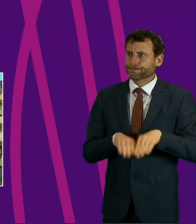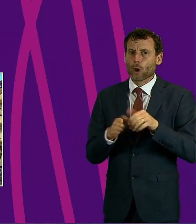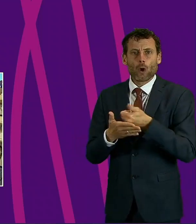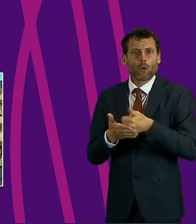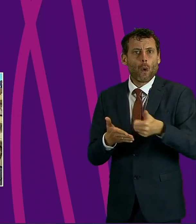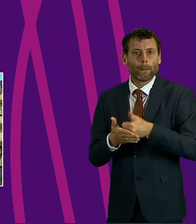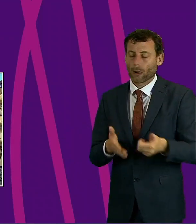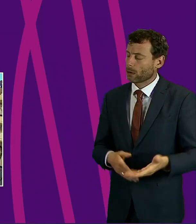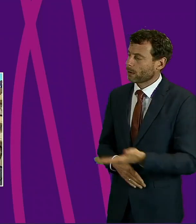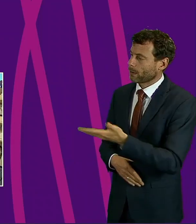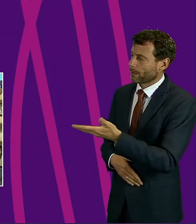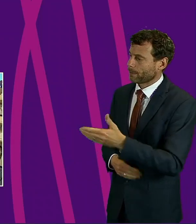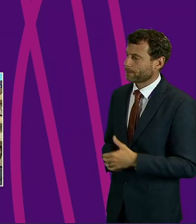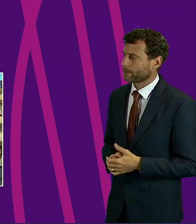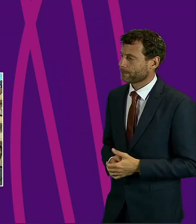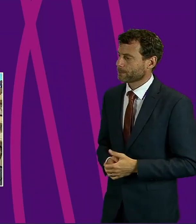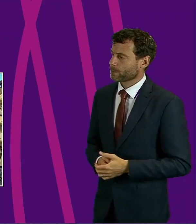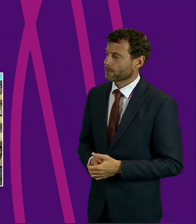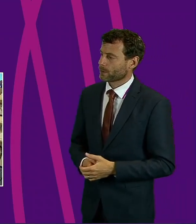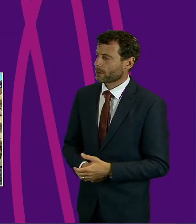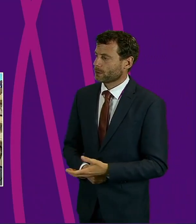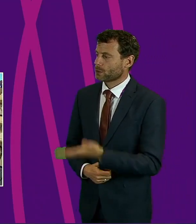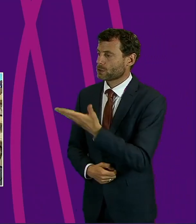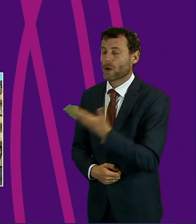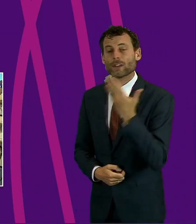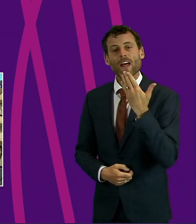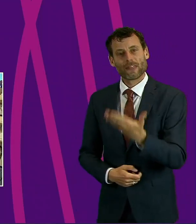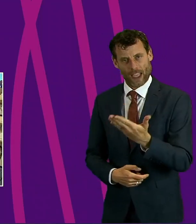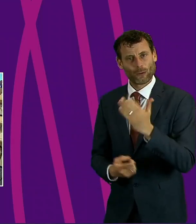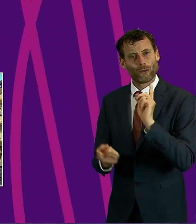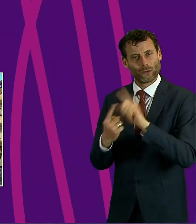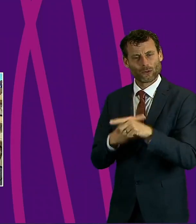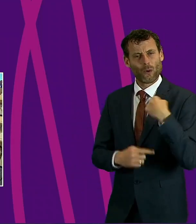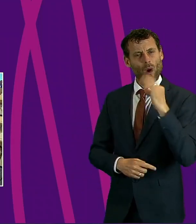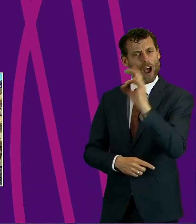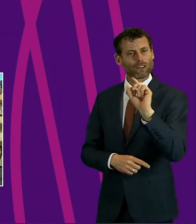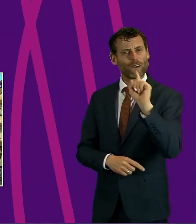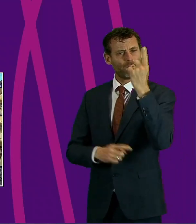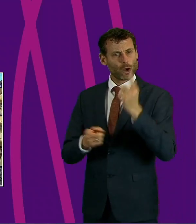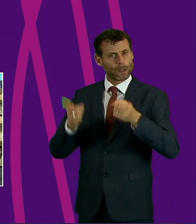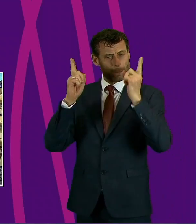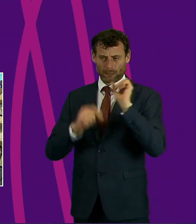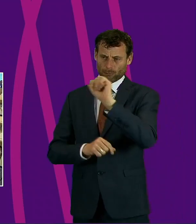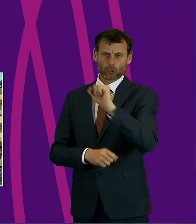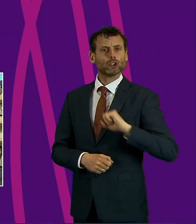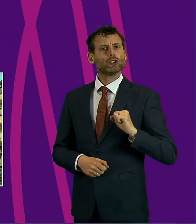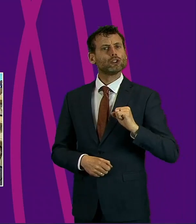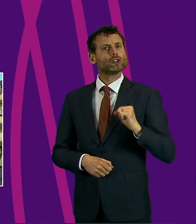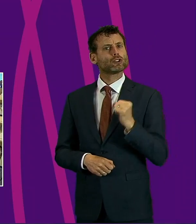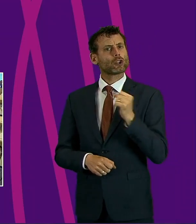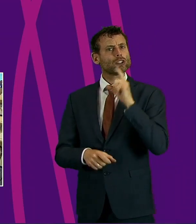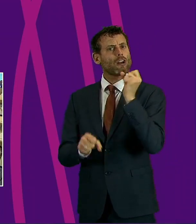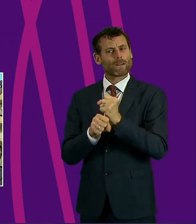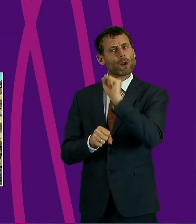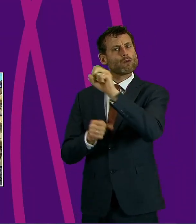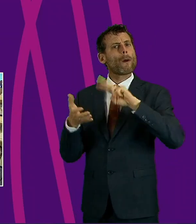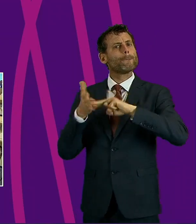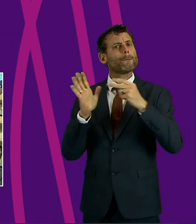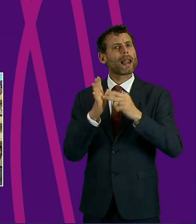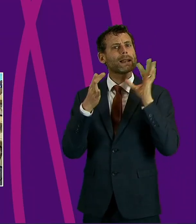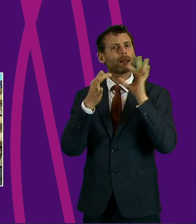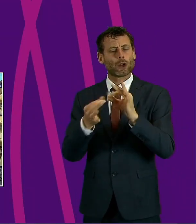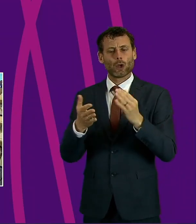Neil. Thank you very much indeed, Presiding Officer. Can I ask the First Minister what plans the Scottish Government has for rolling out the